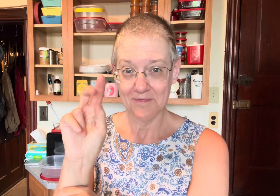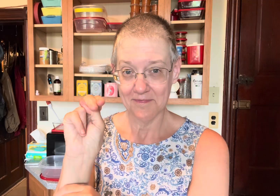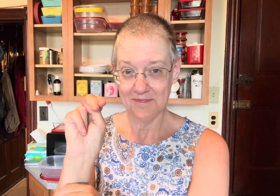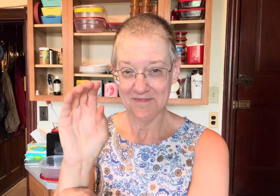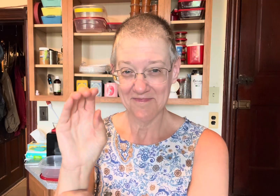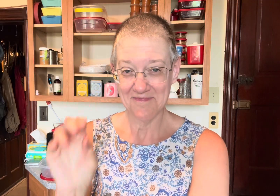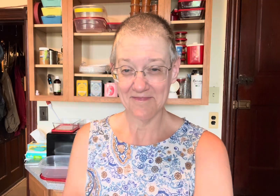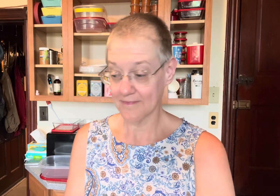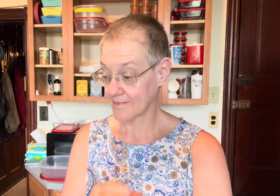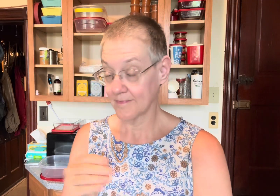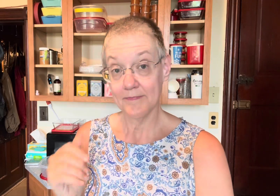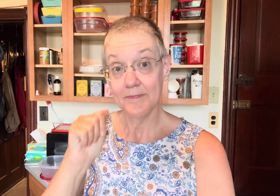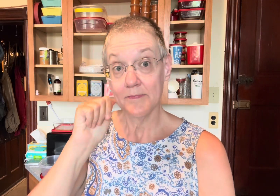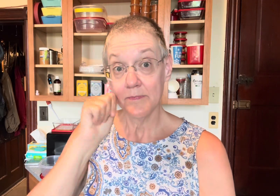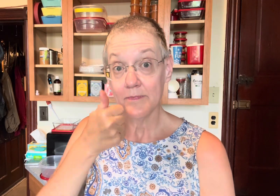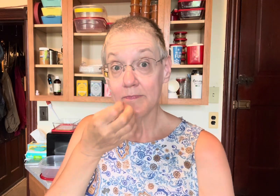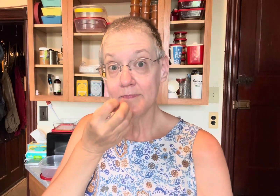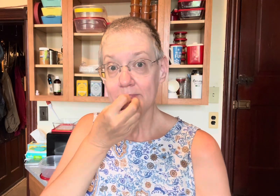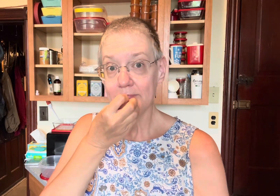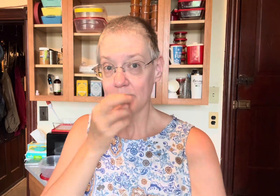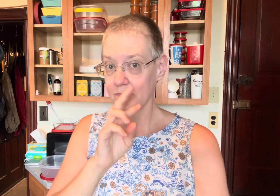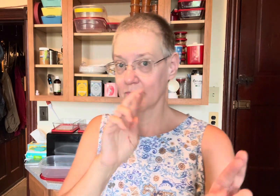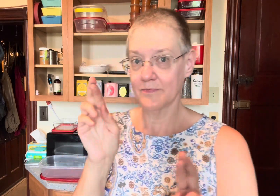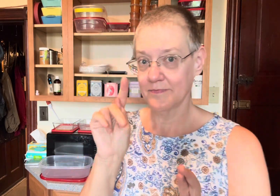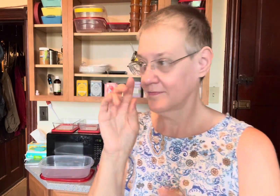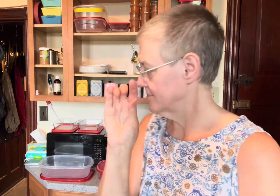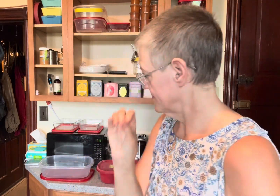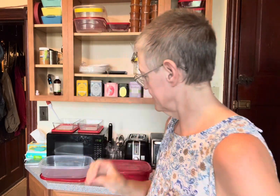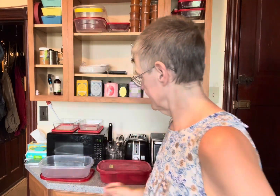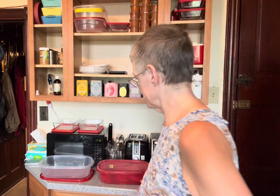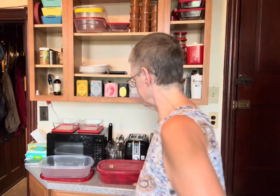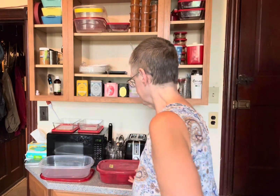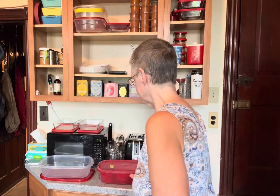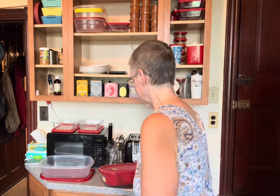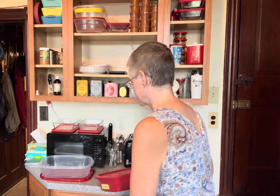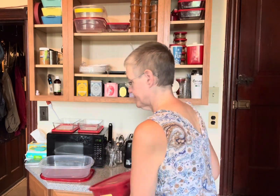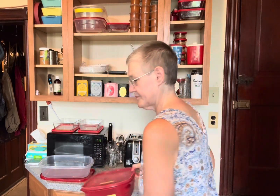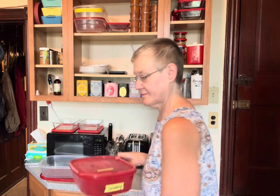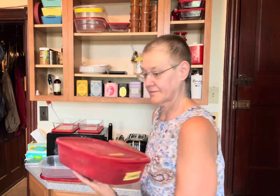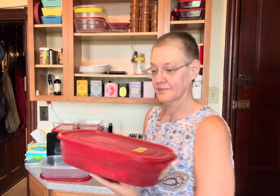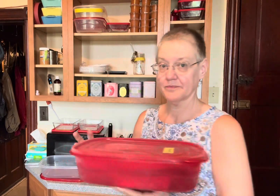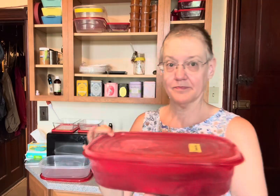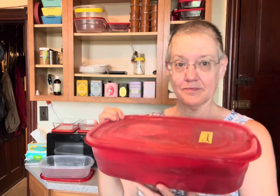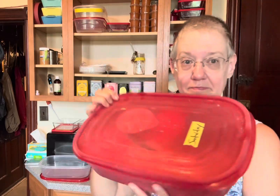grams of net carbs. And tomorrow's food is ready to go.